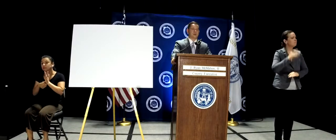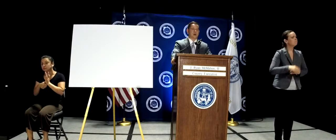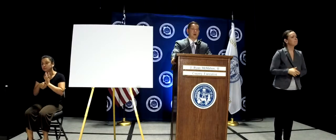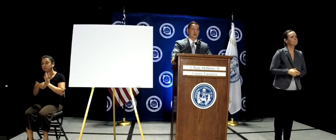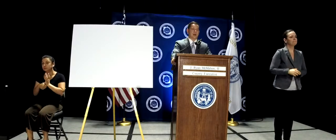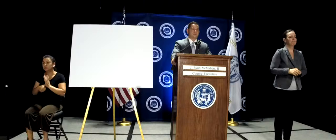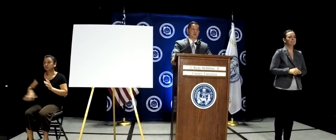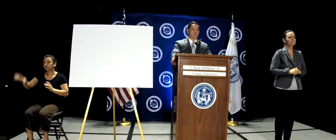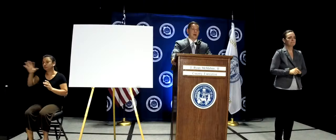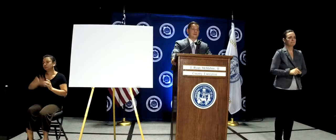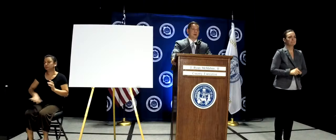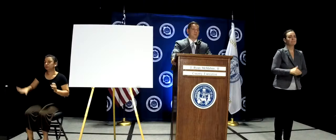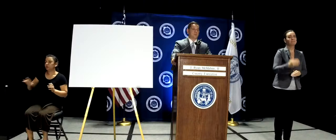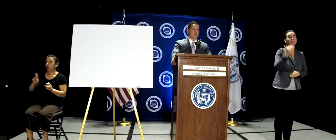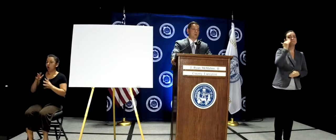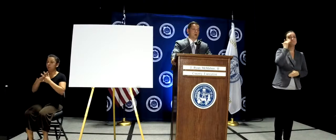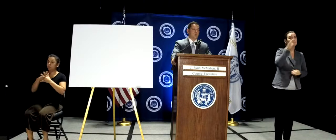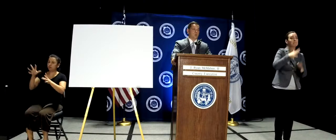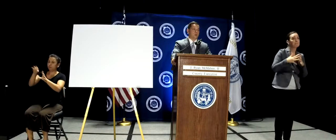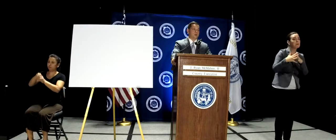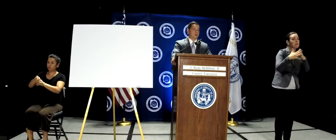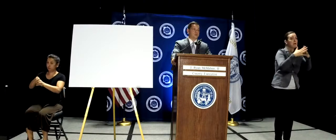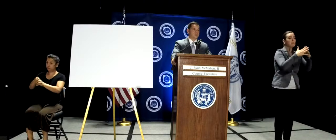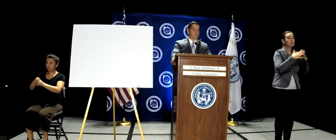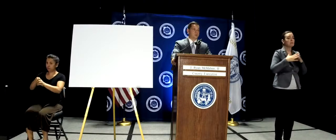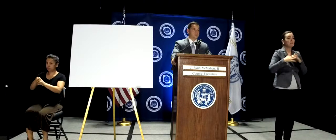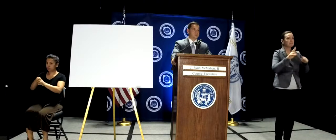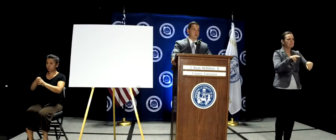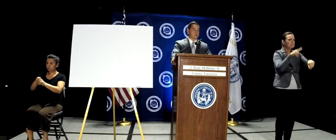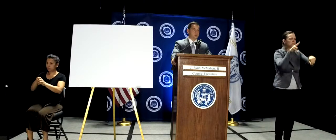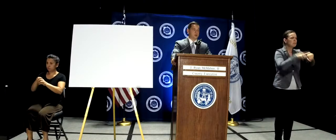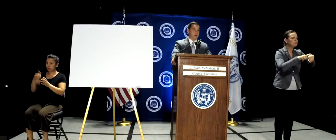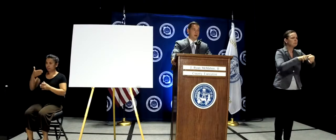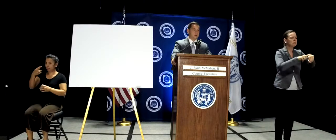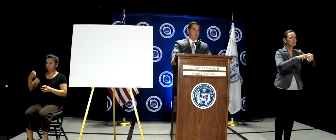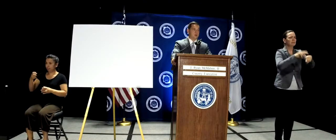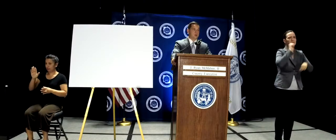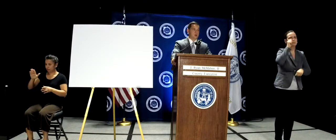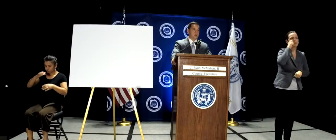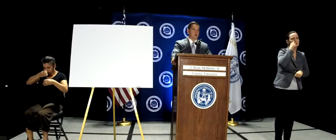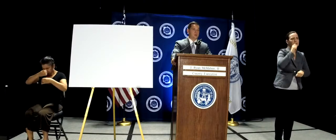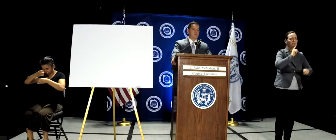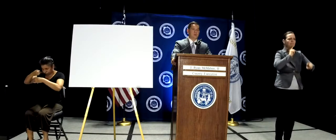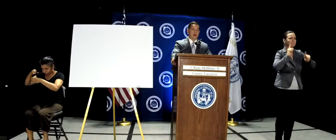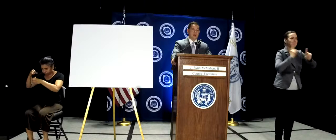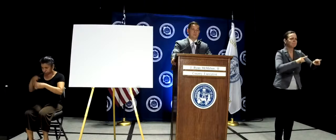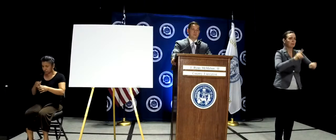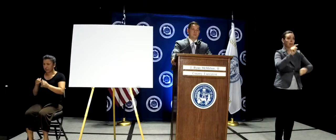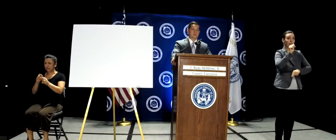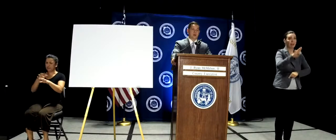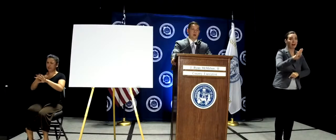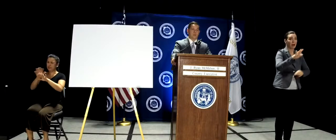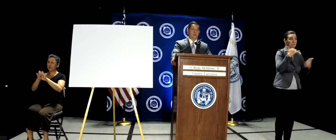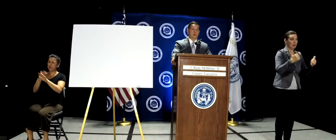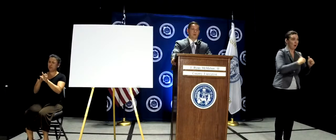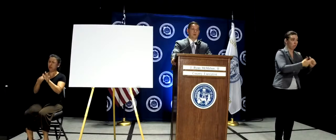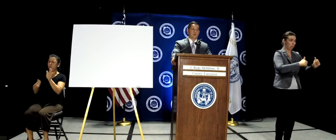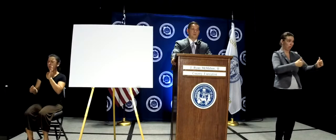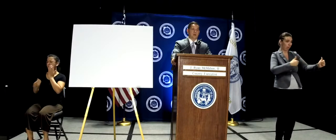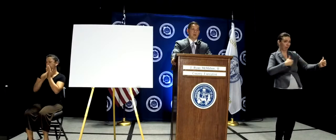nationally. Labs are backed up. We're making adjustments and bringing on new labs to